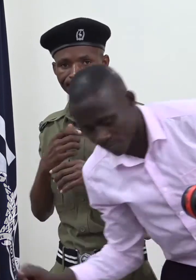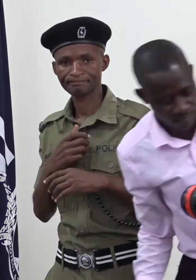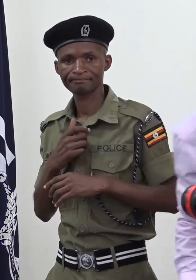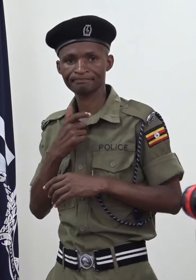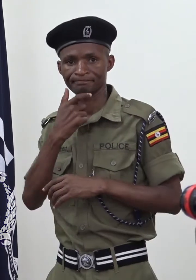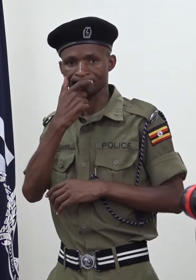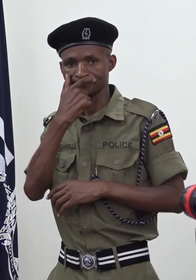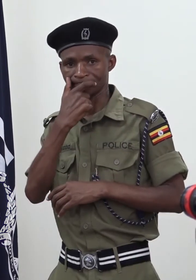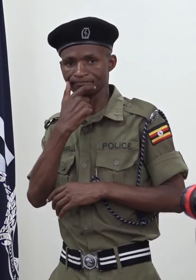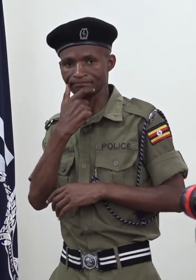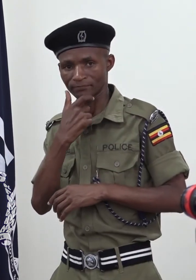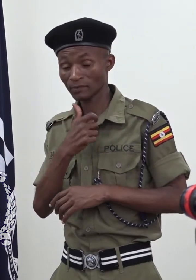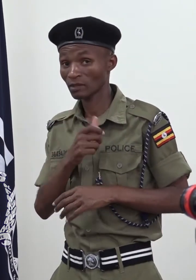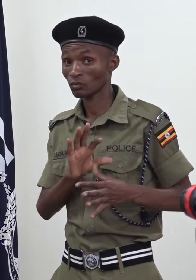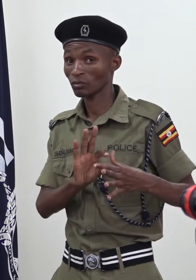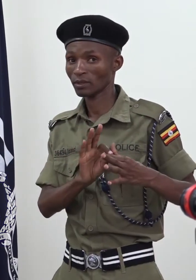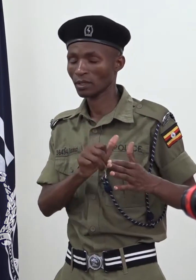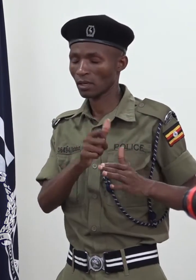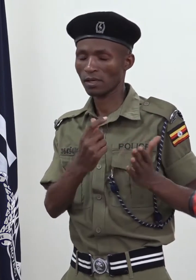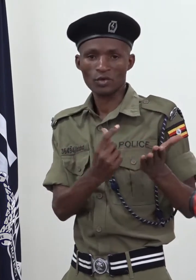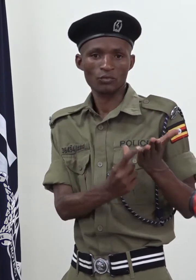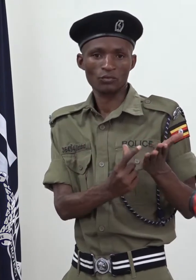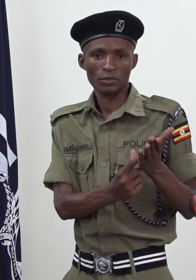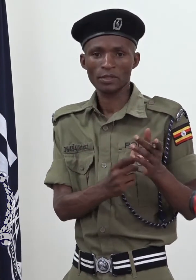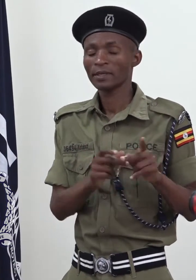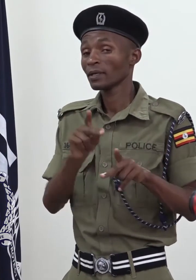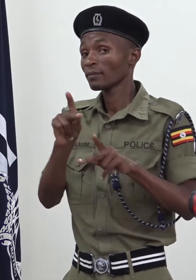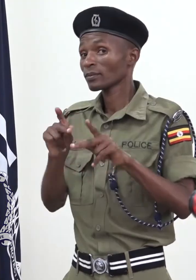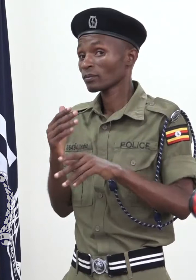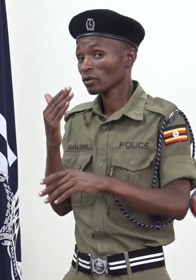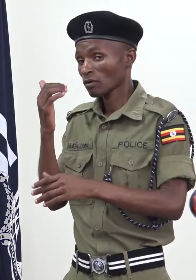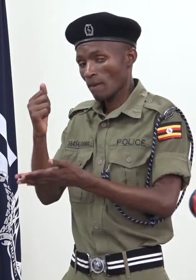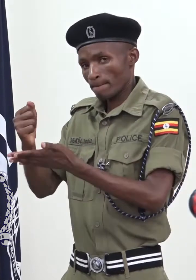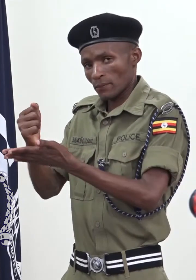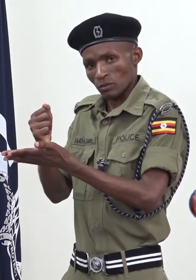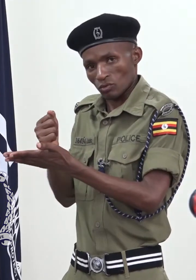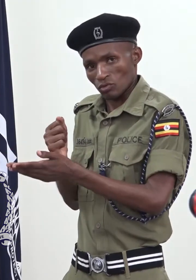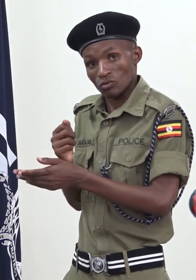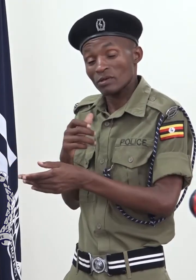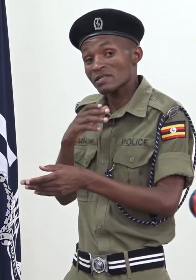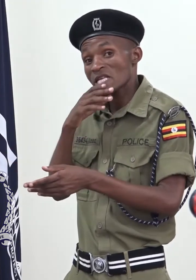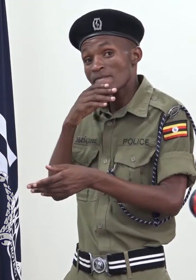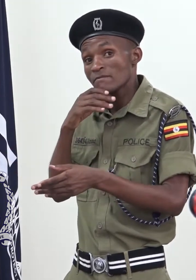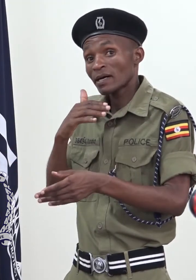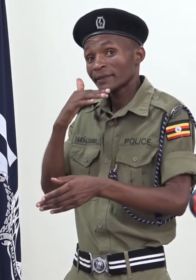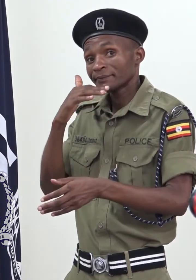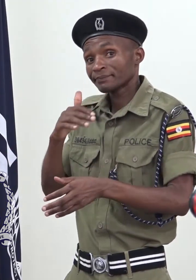Ugandans the passing of the late Right Honorable Jacob